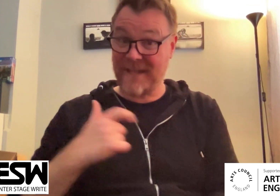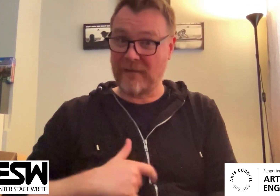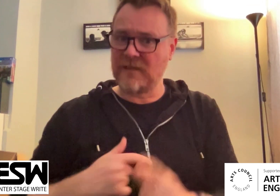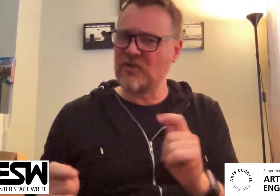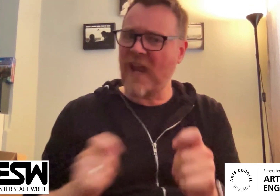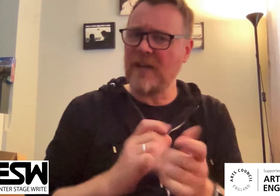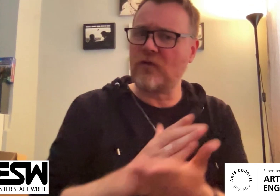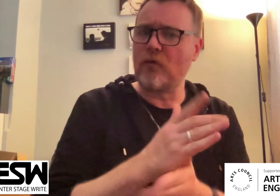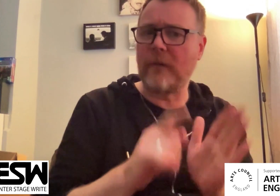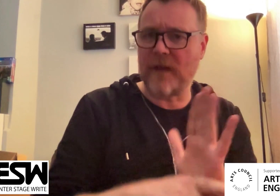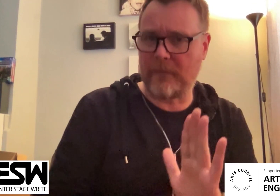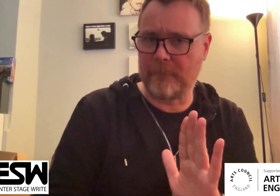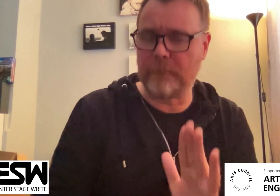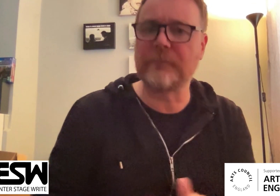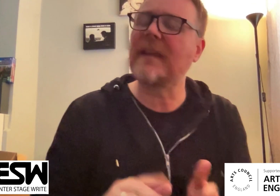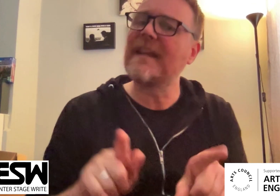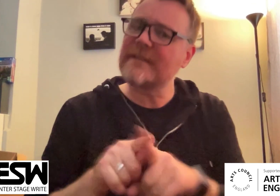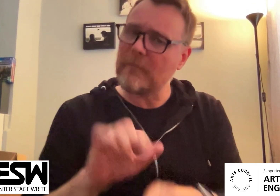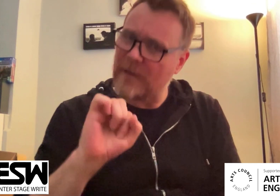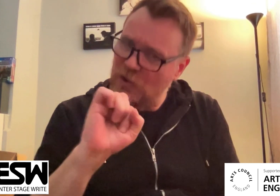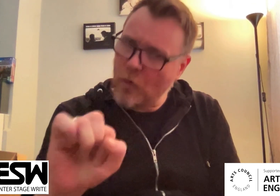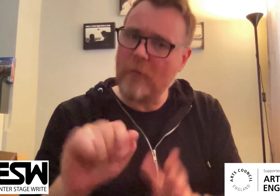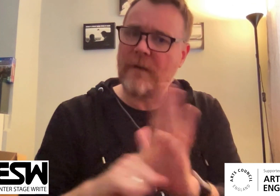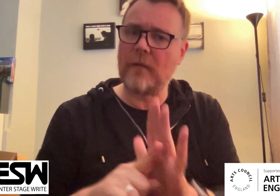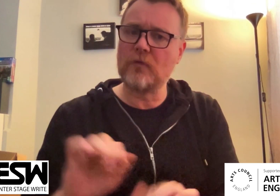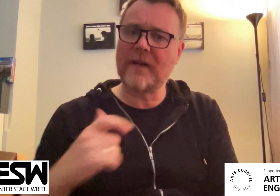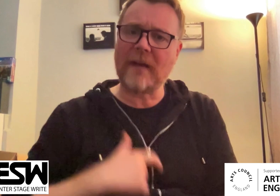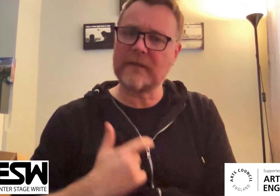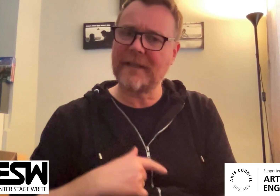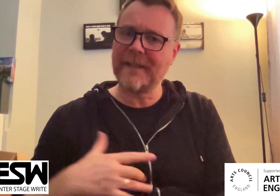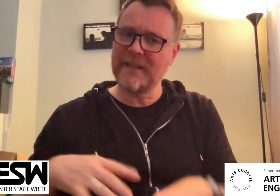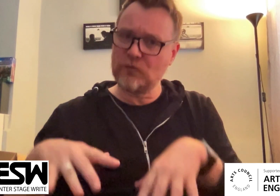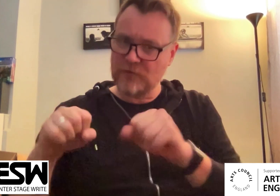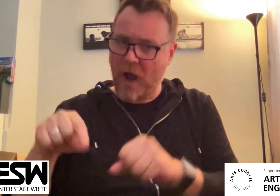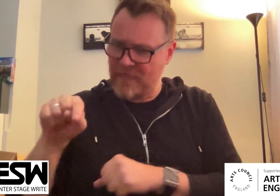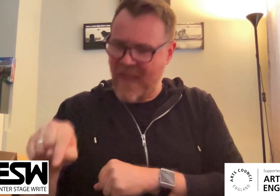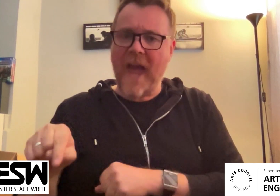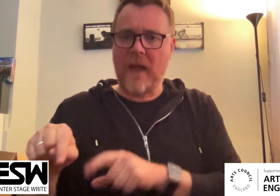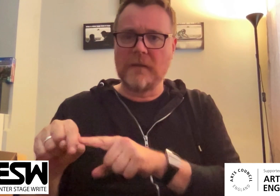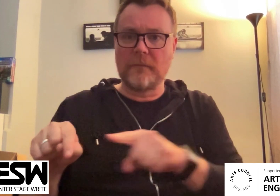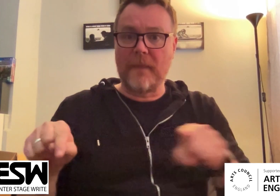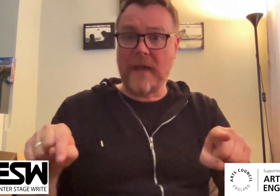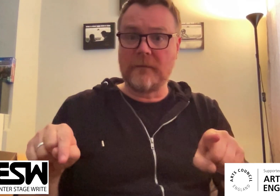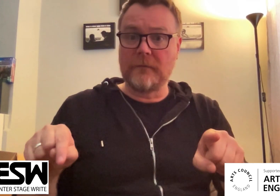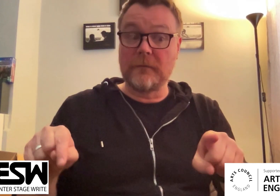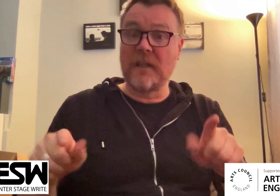his characters change throughout that story. With your film, your character needs to start at one point and then change and